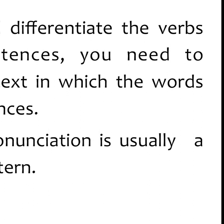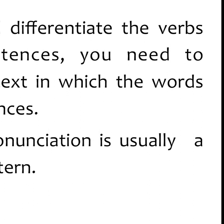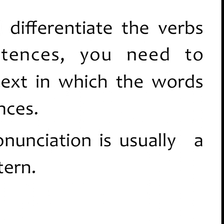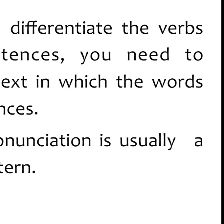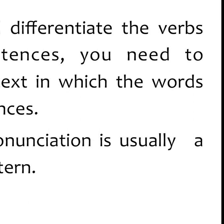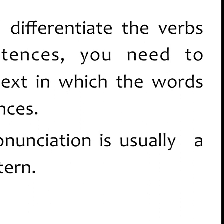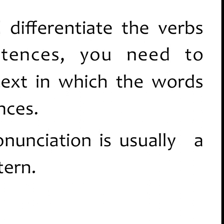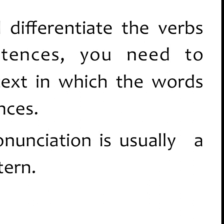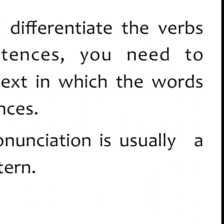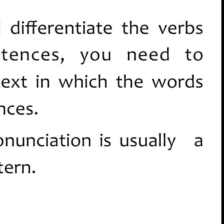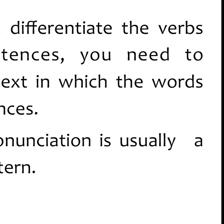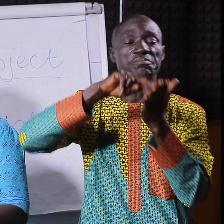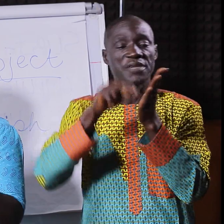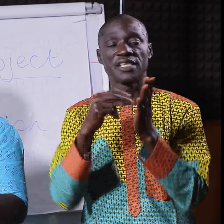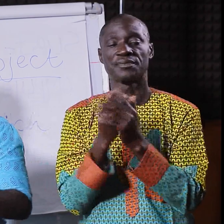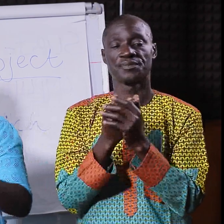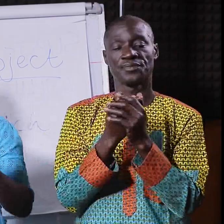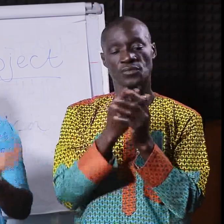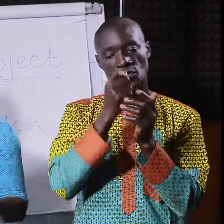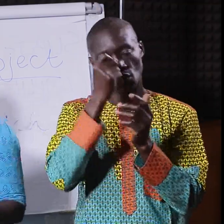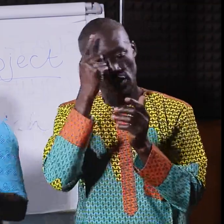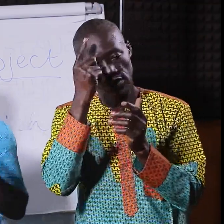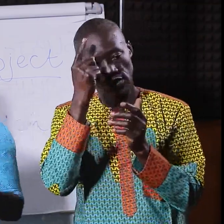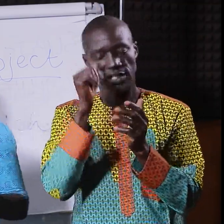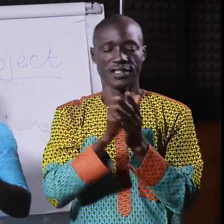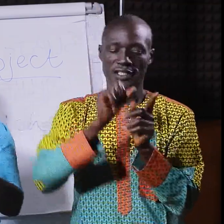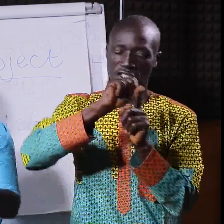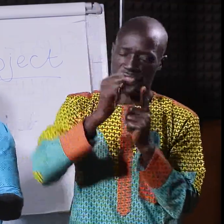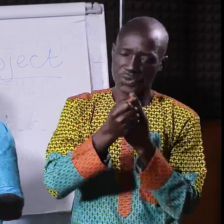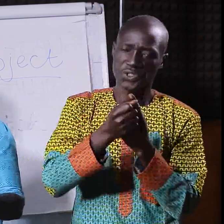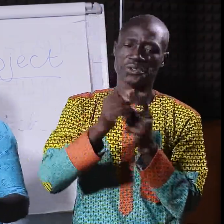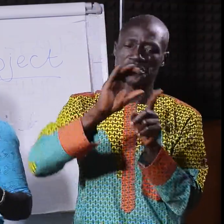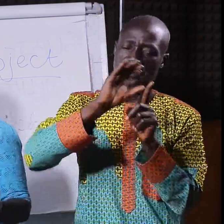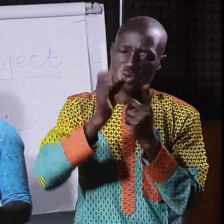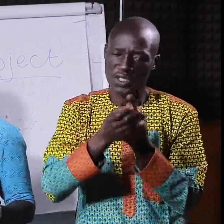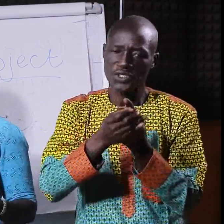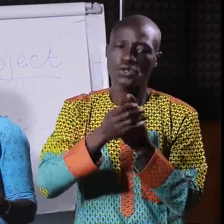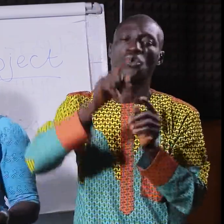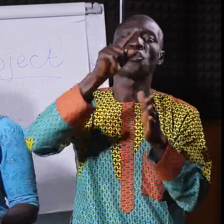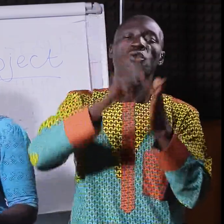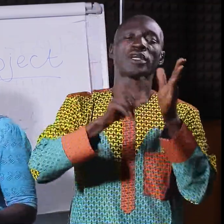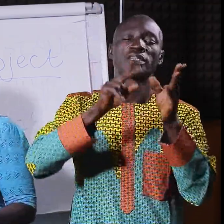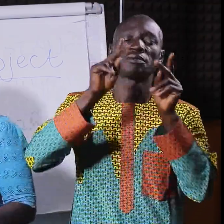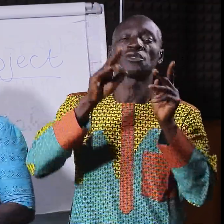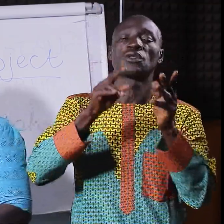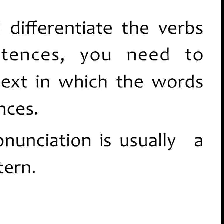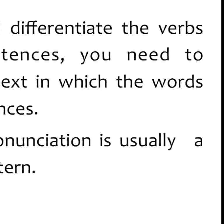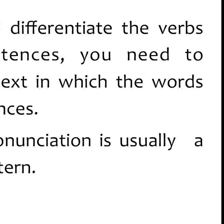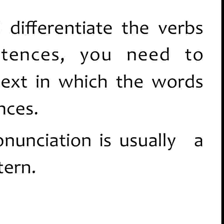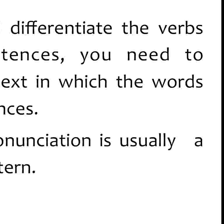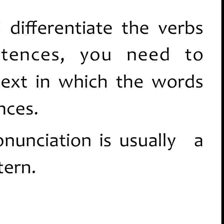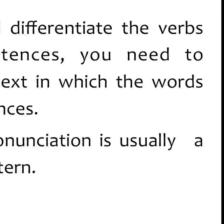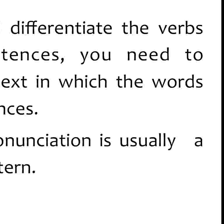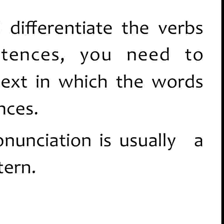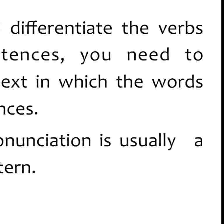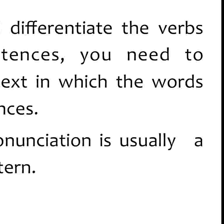are used in the sentences. Understand the situation, understand the message that the person is trying to pass across.